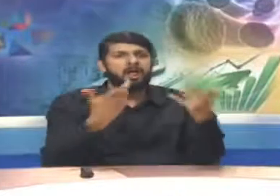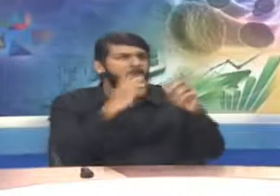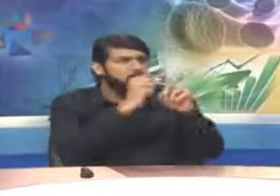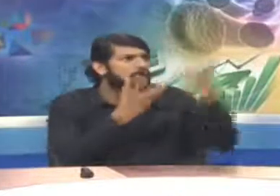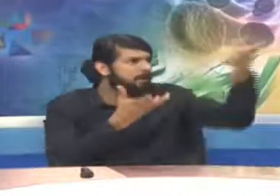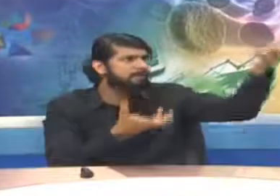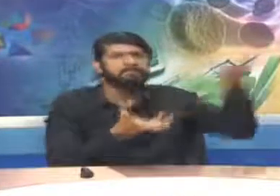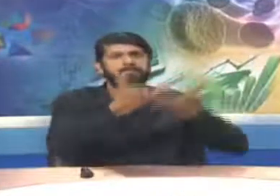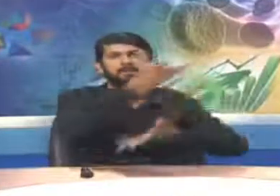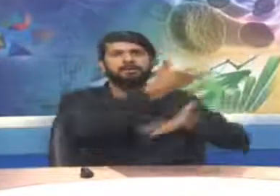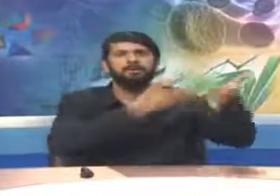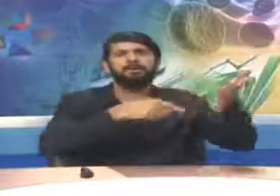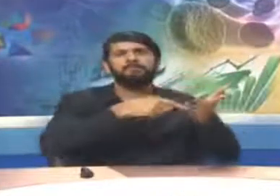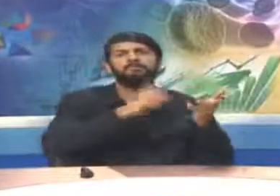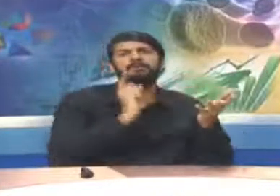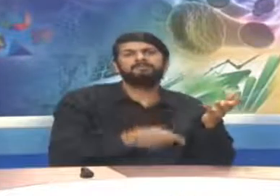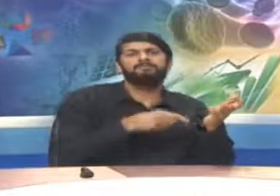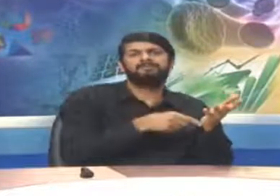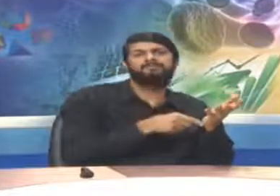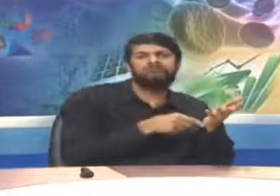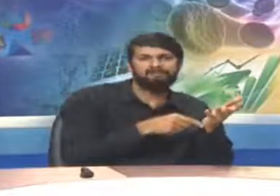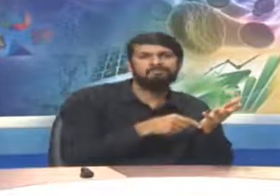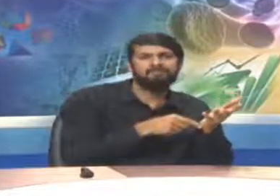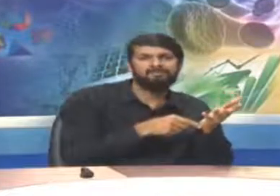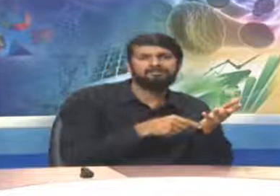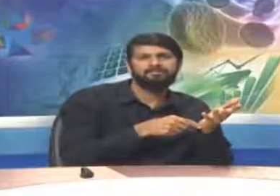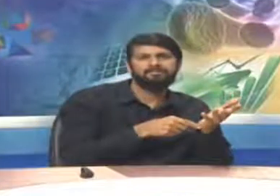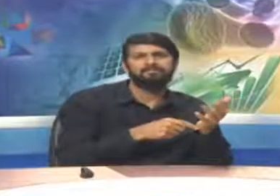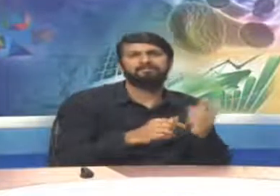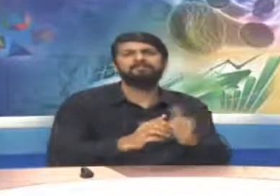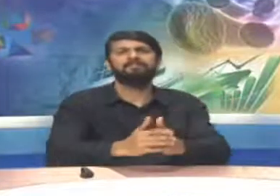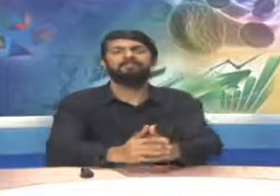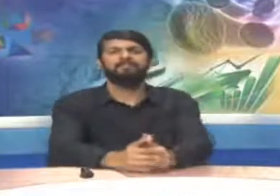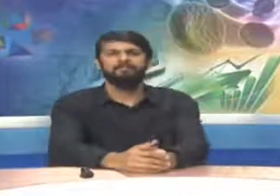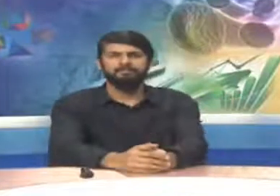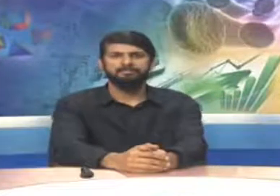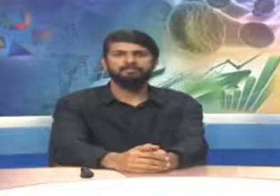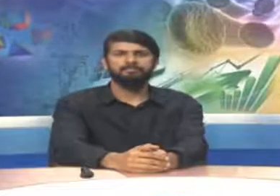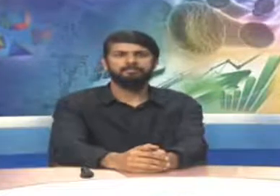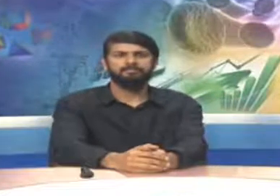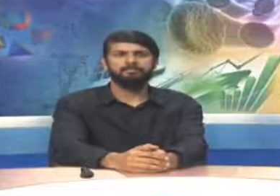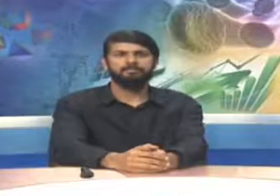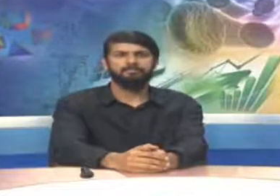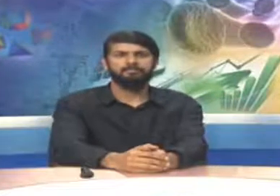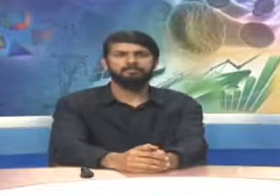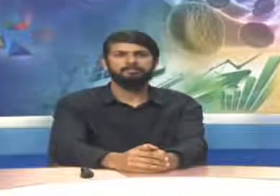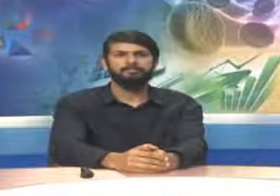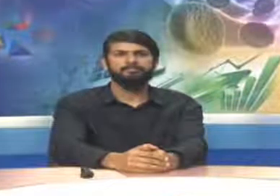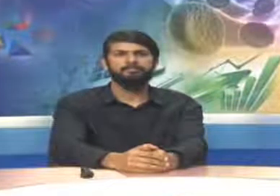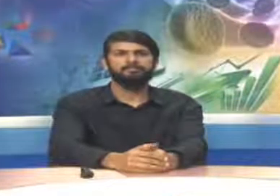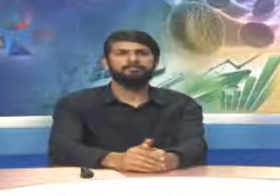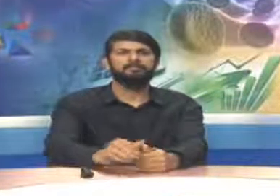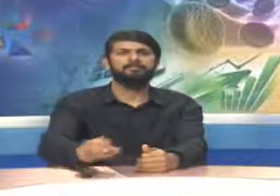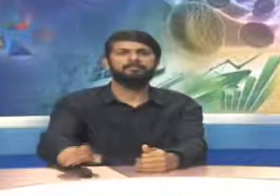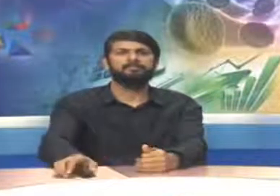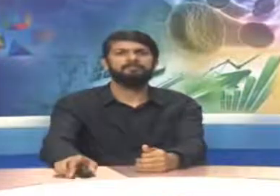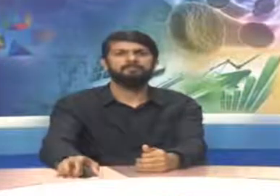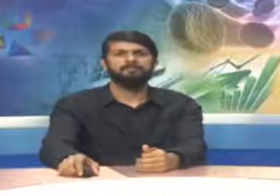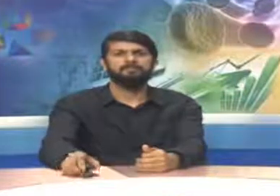provide the cause while the productive forces constitute the effect.